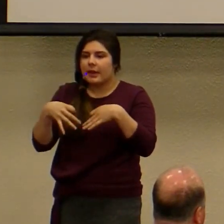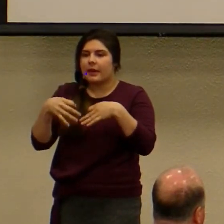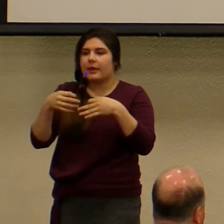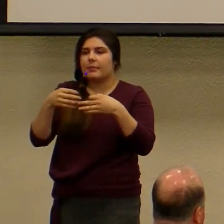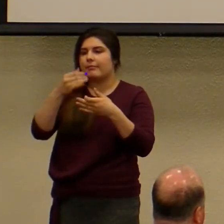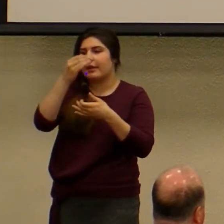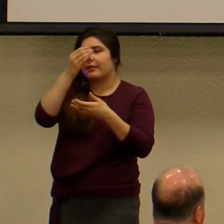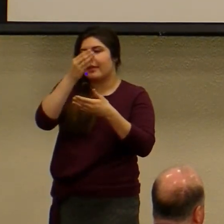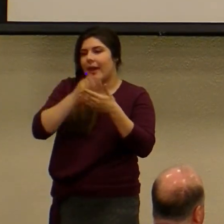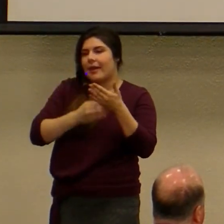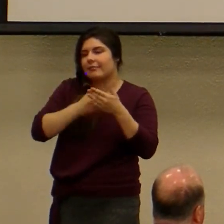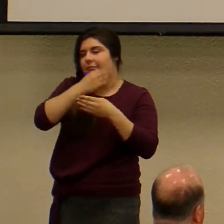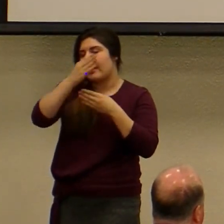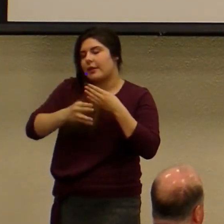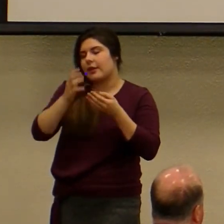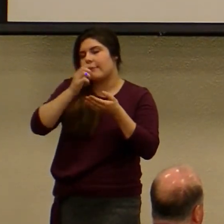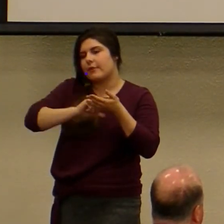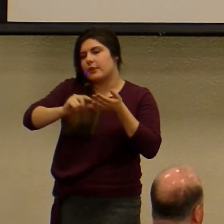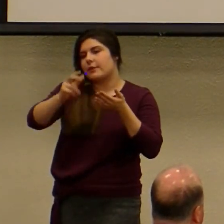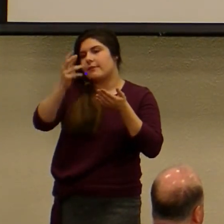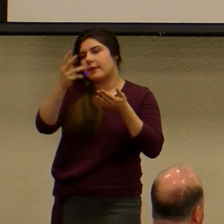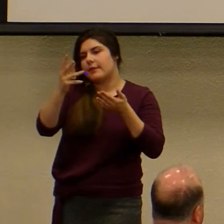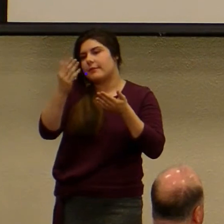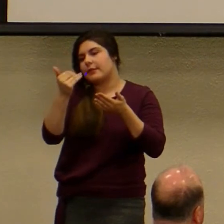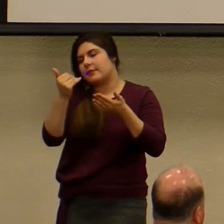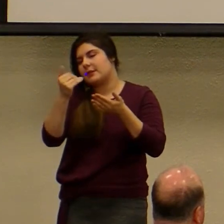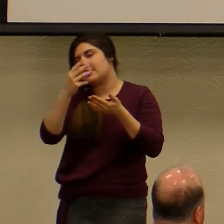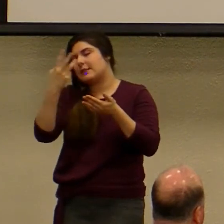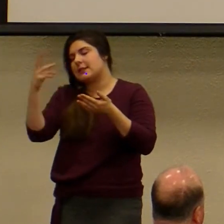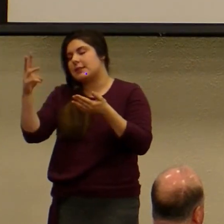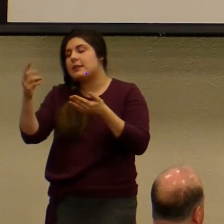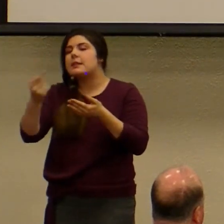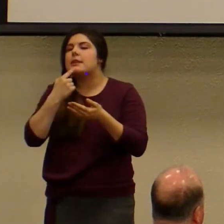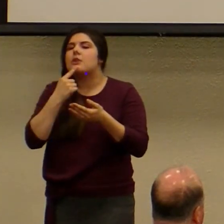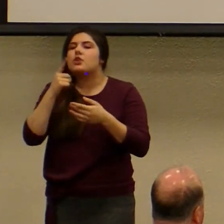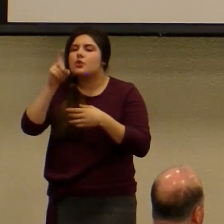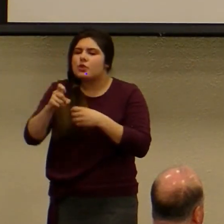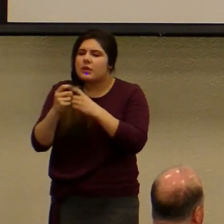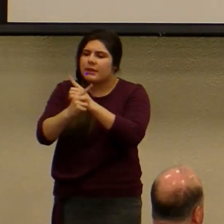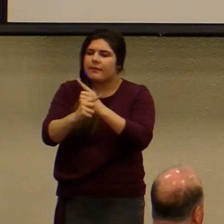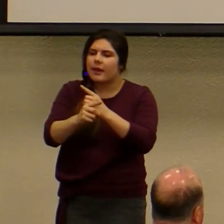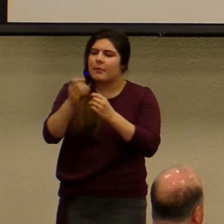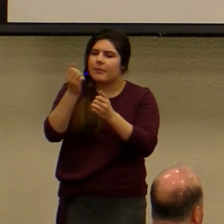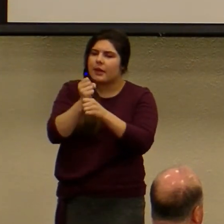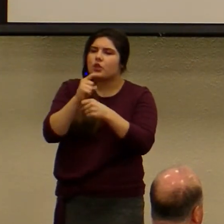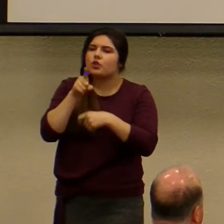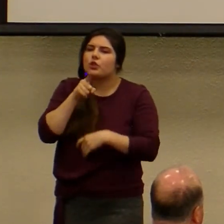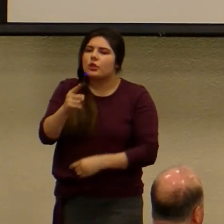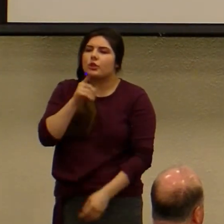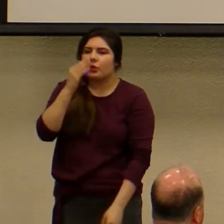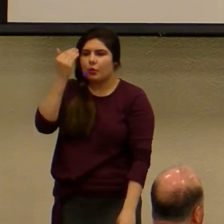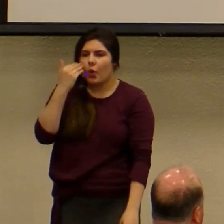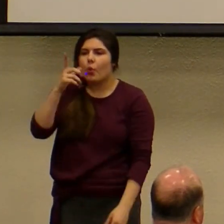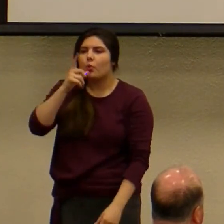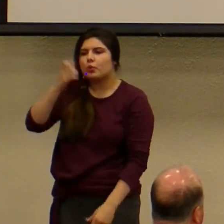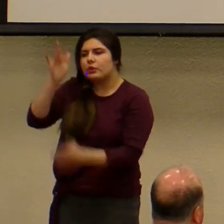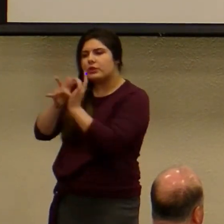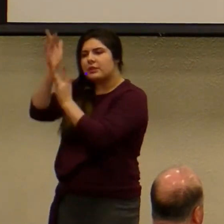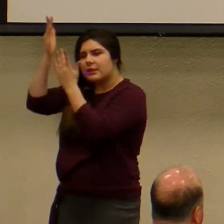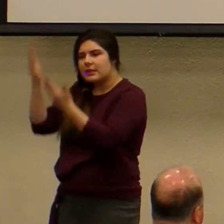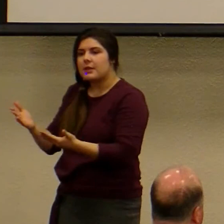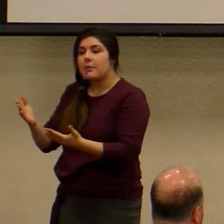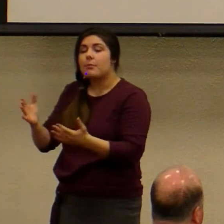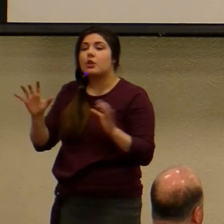verse 15 going into 16. The first thing Peter brings up is he says you ought to defend and you ought to make sure that you know who Jesus is, but do it with the right